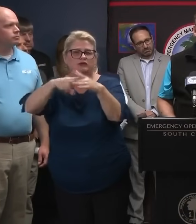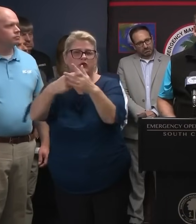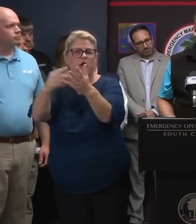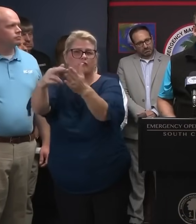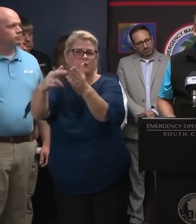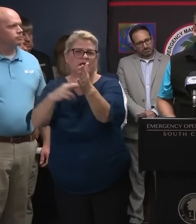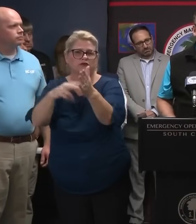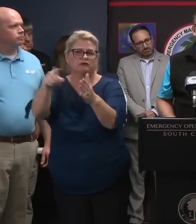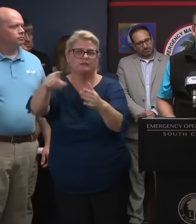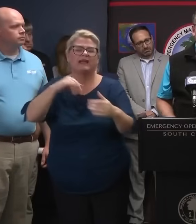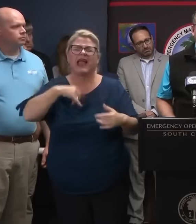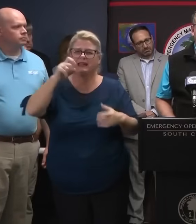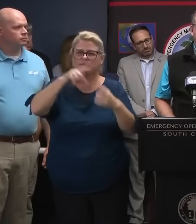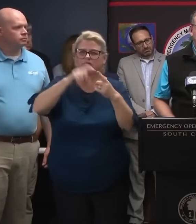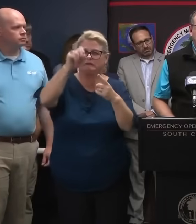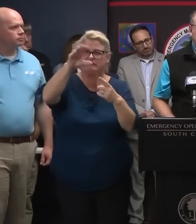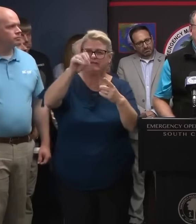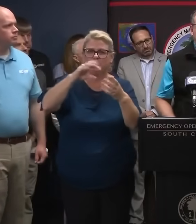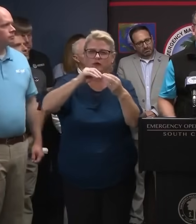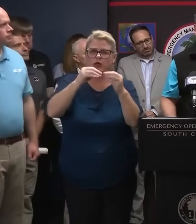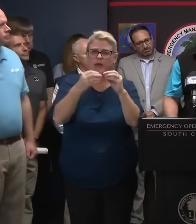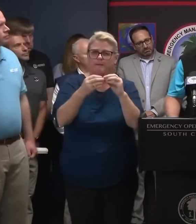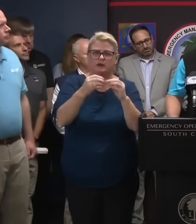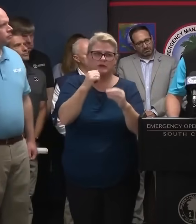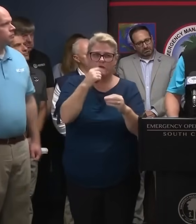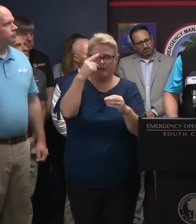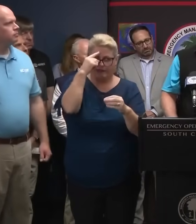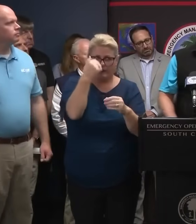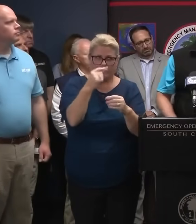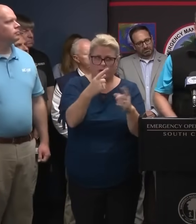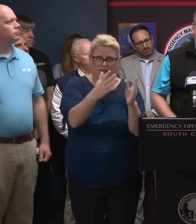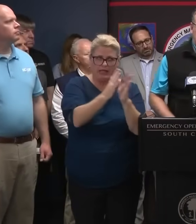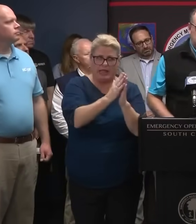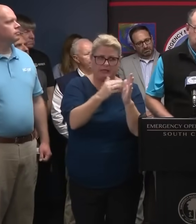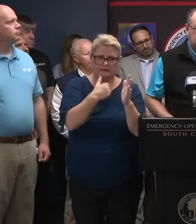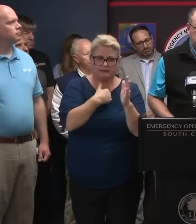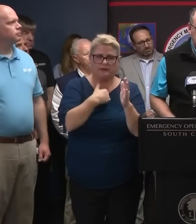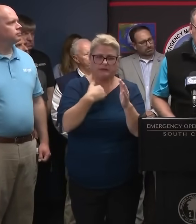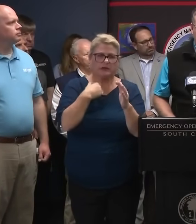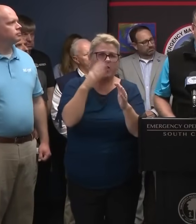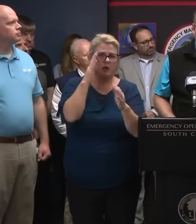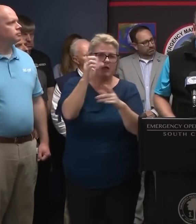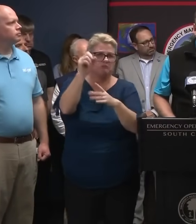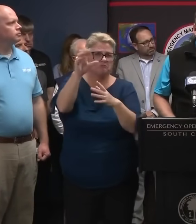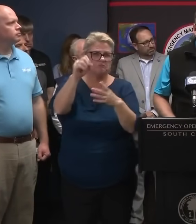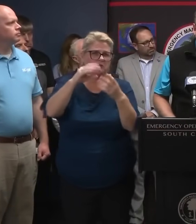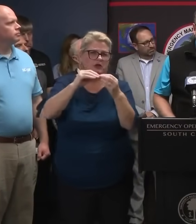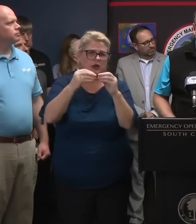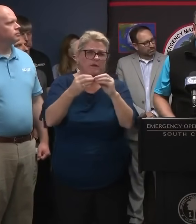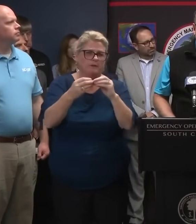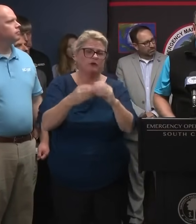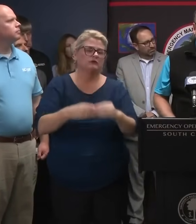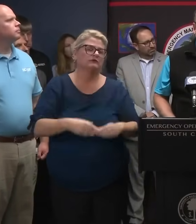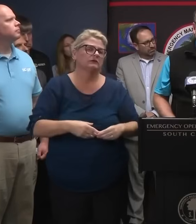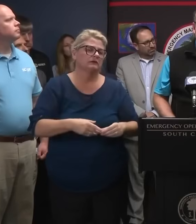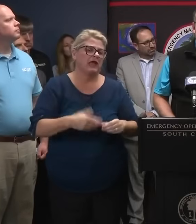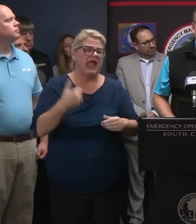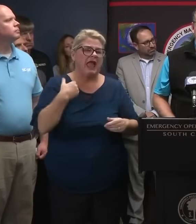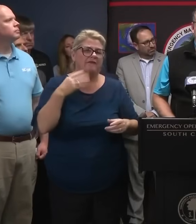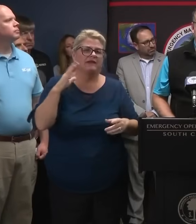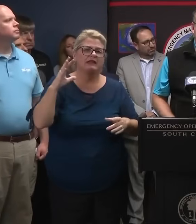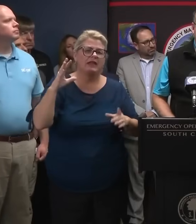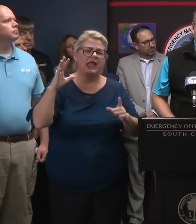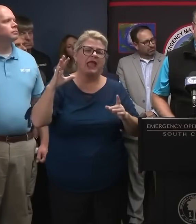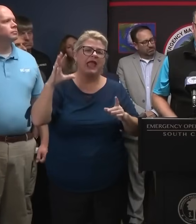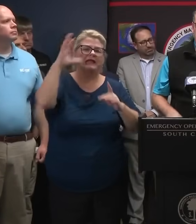team, and I need to give you numbers for that. I don't think anybody has asked, so if I could, I'll get to that in just a second. I have an incident management